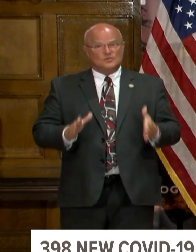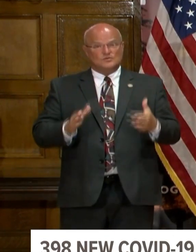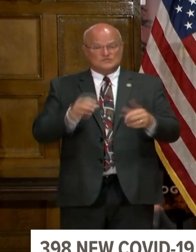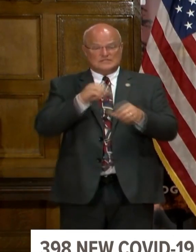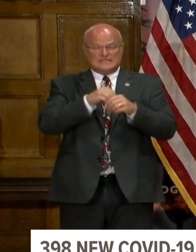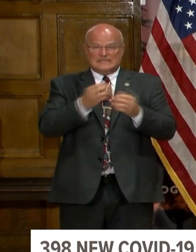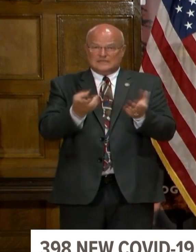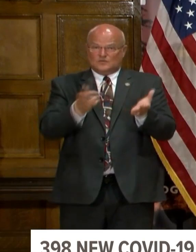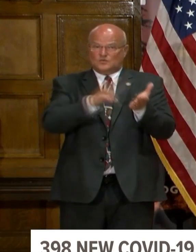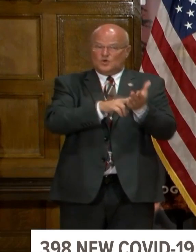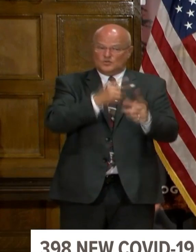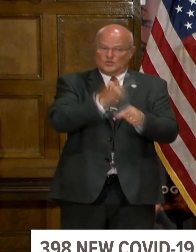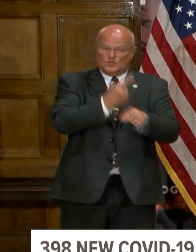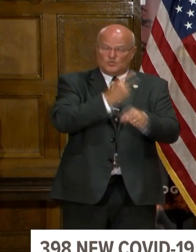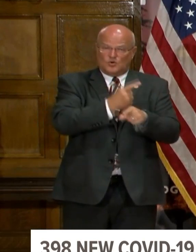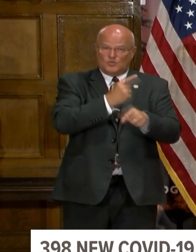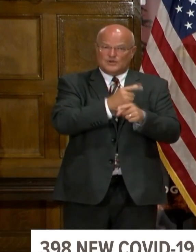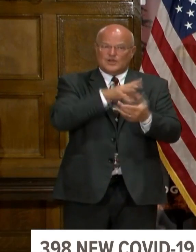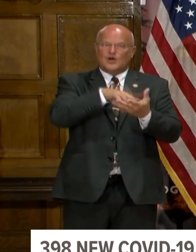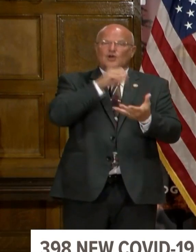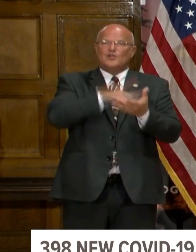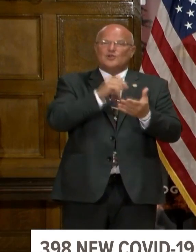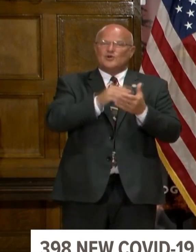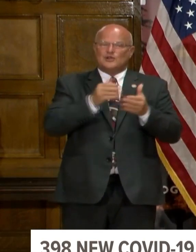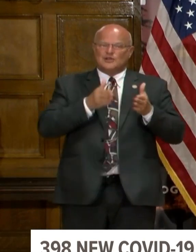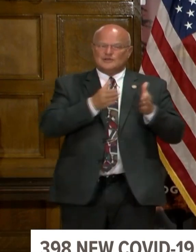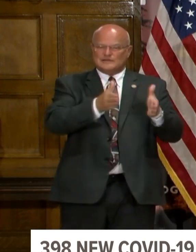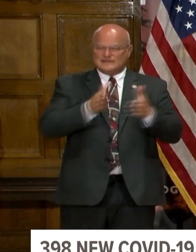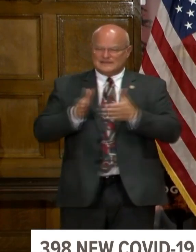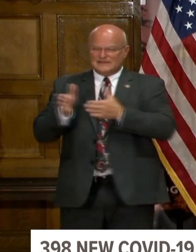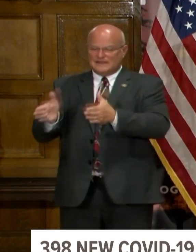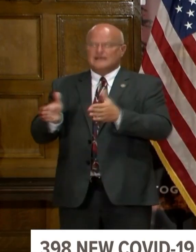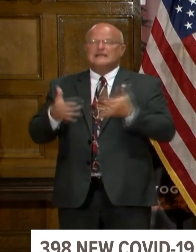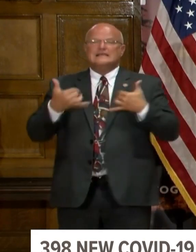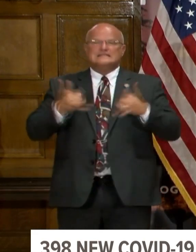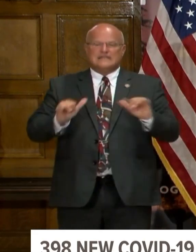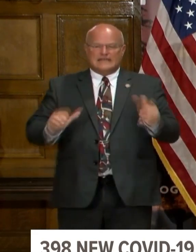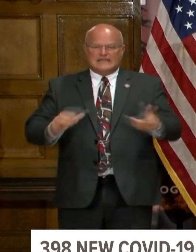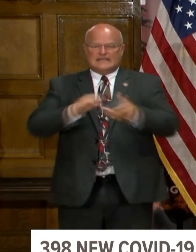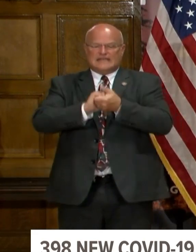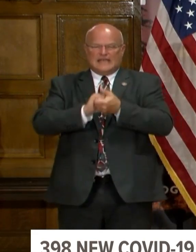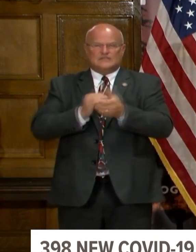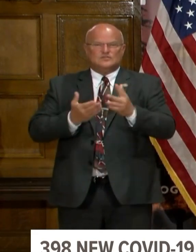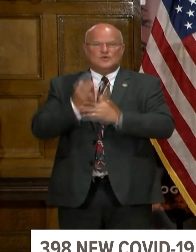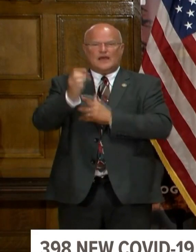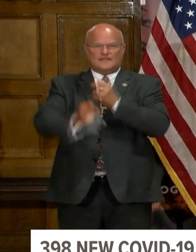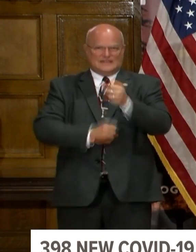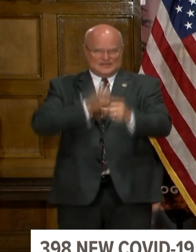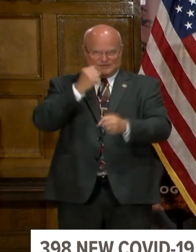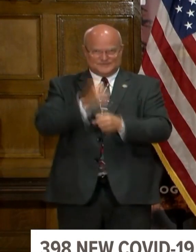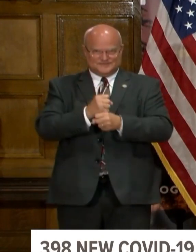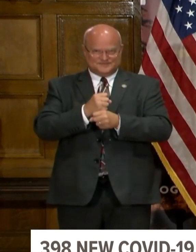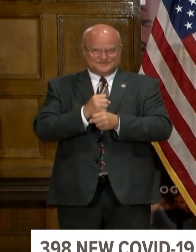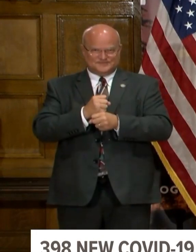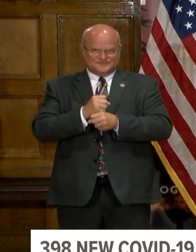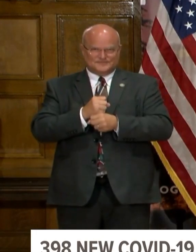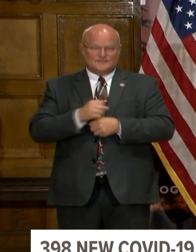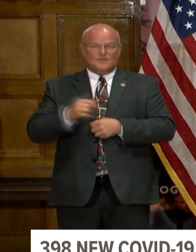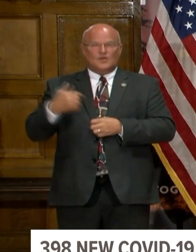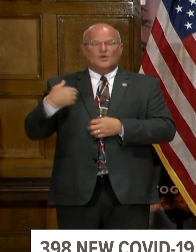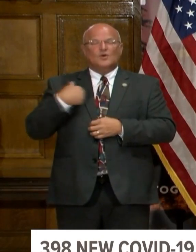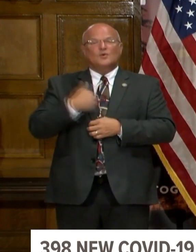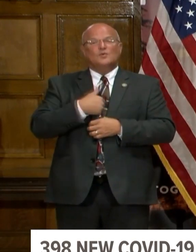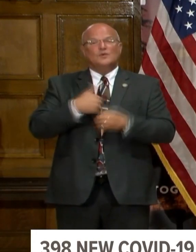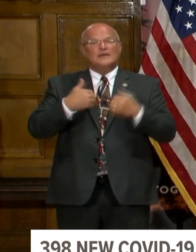are enrolled in the appropriate learning path for them, but that they also stay engaged throughout the academic year.